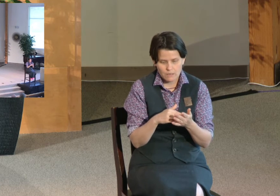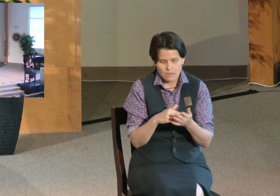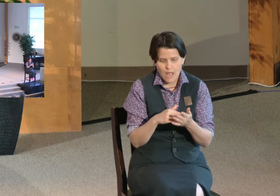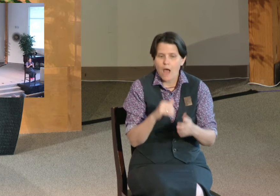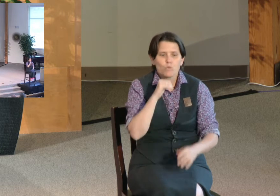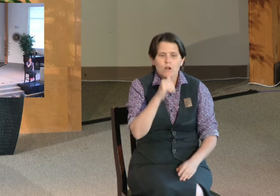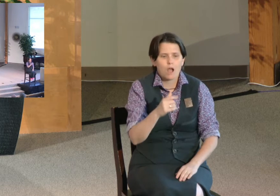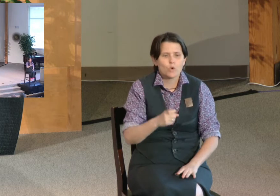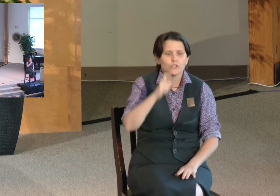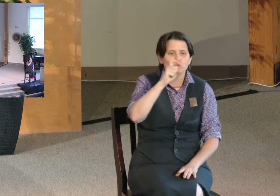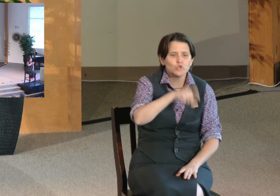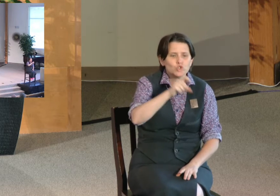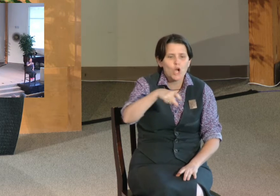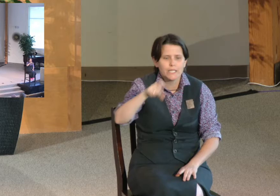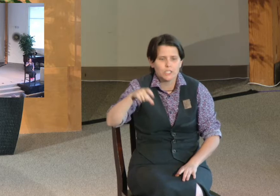archetype, right?